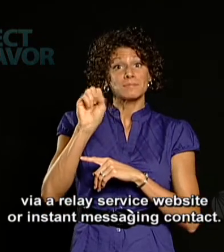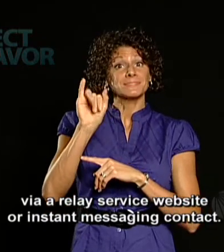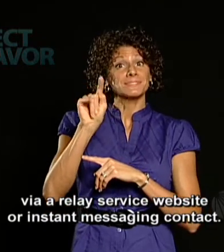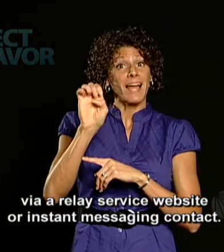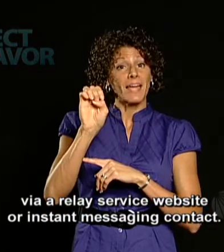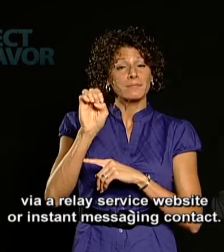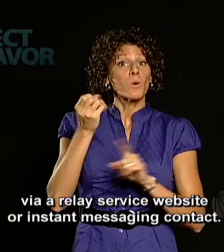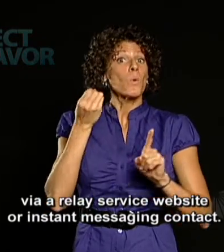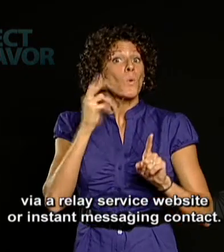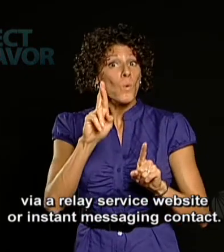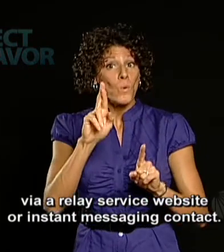contact.